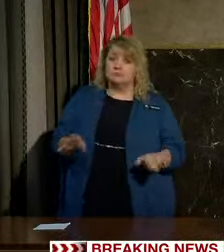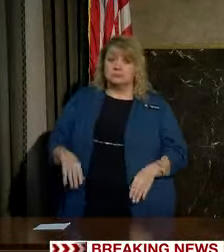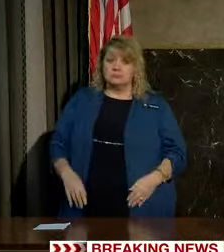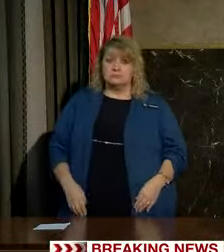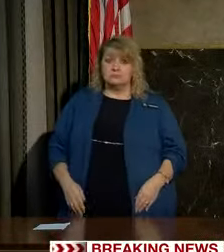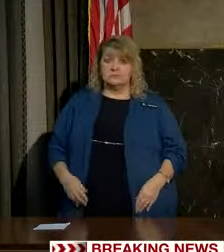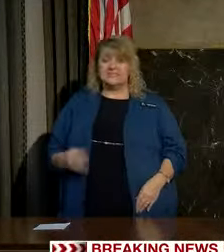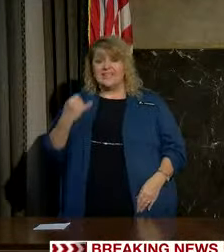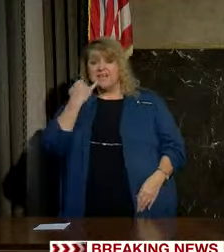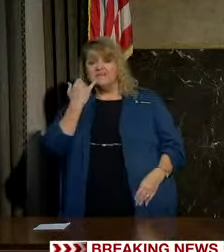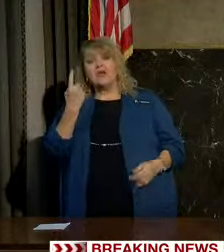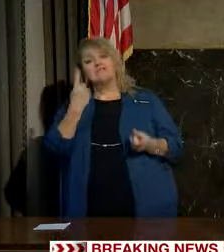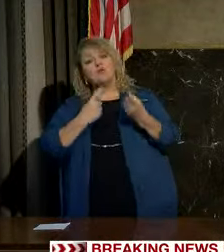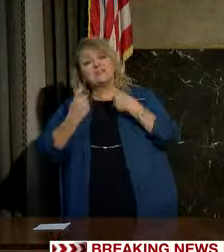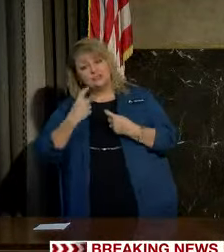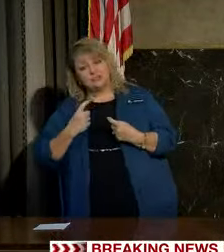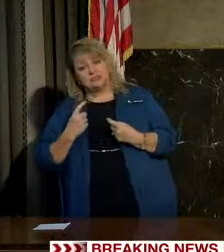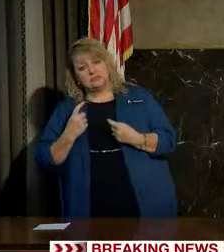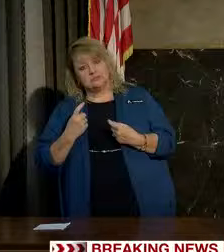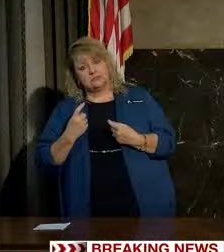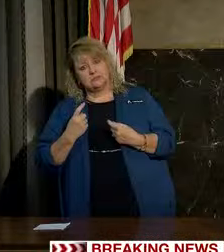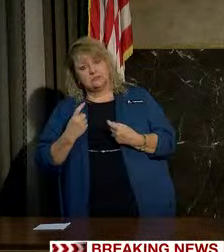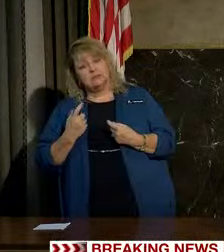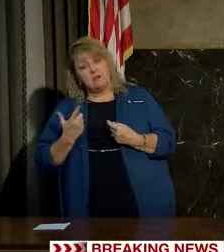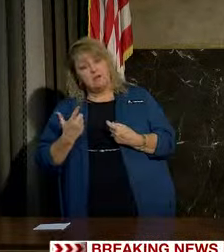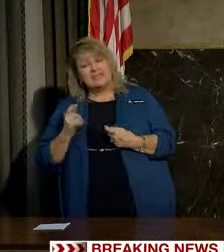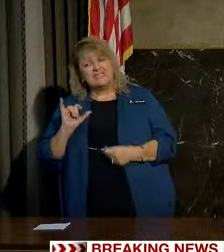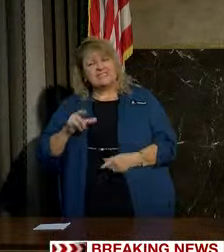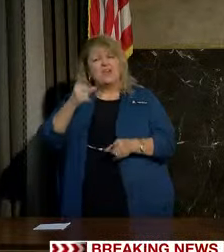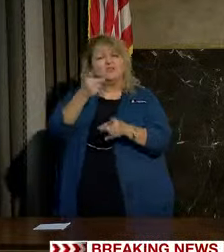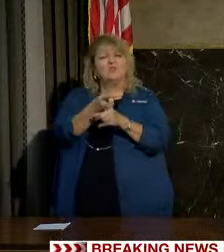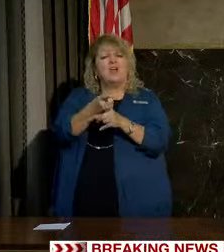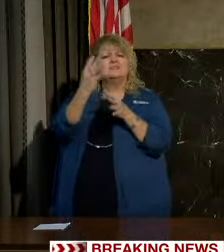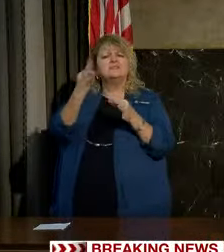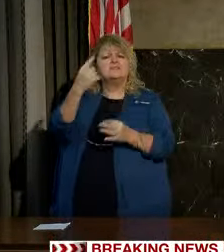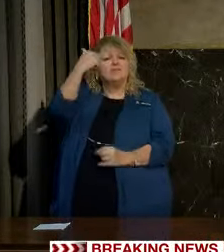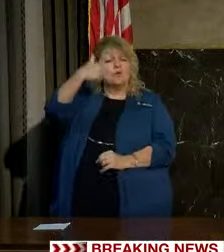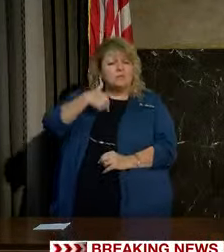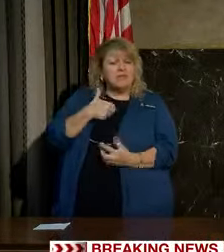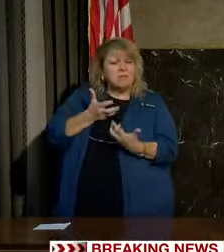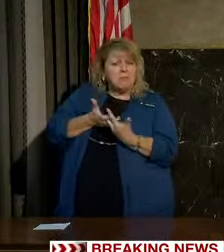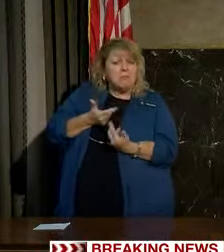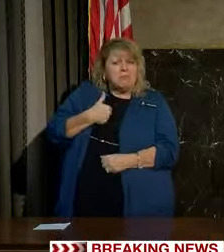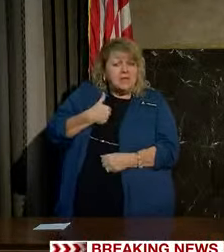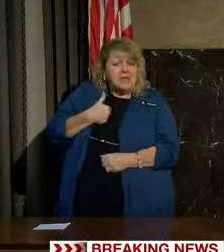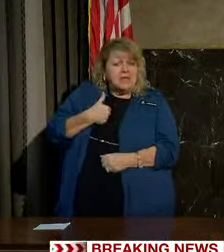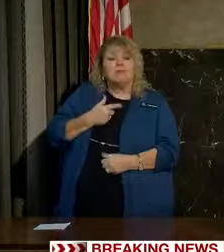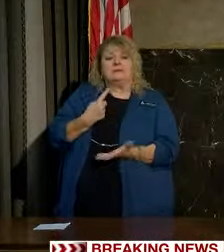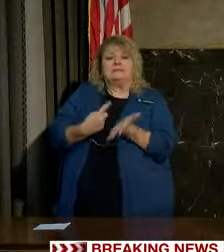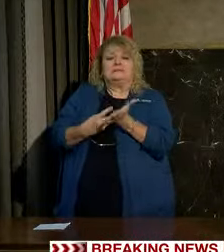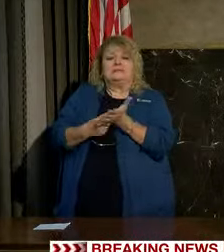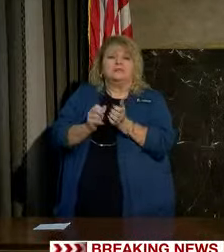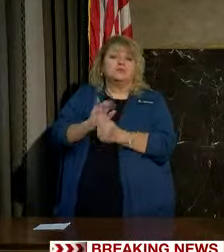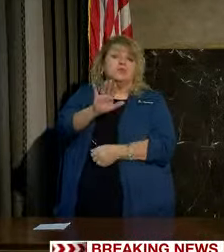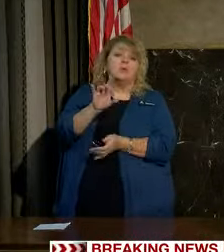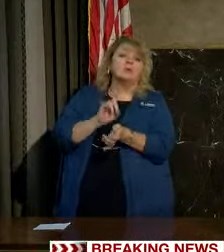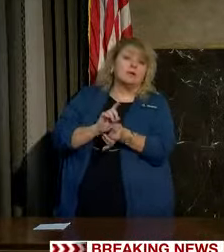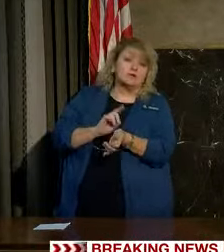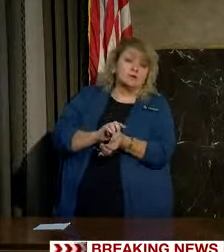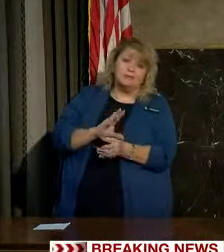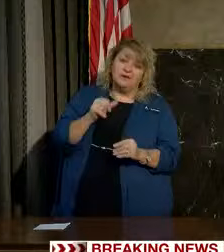is if you have questions about whether or not it's the right decision for you, talk to your doctor, get those questions answered.